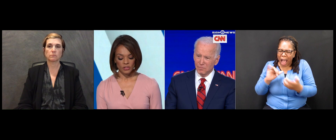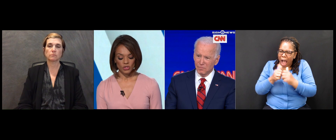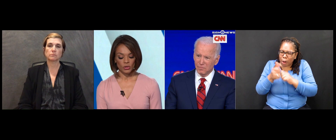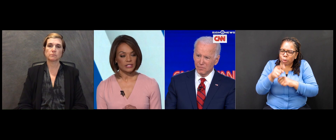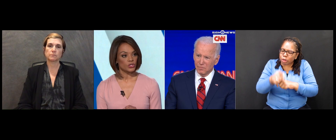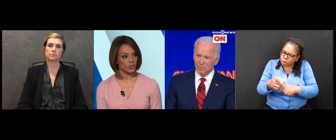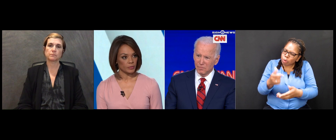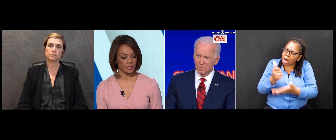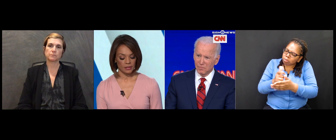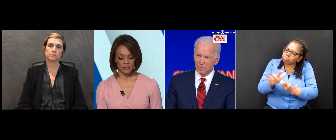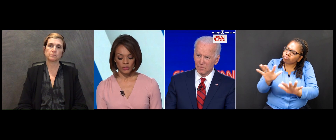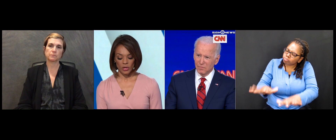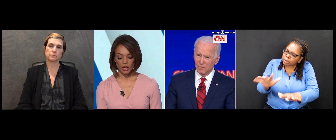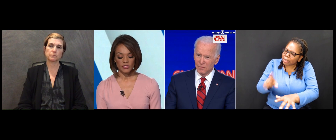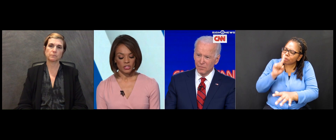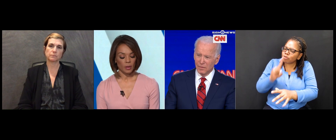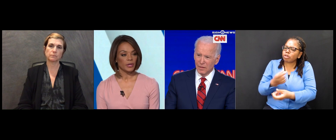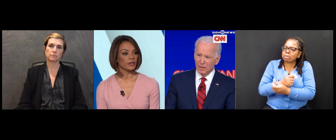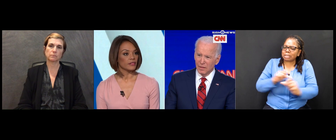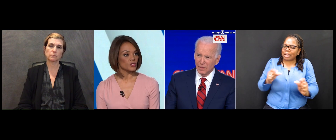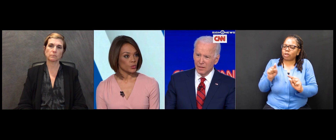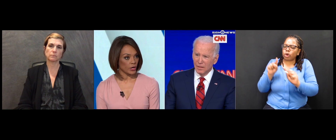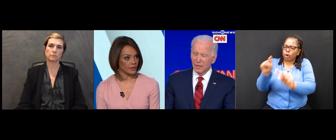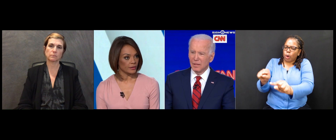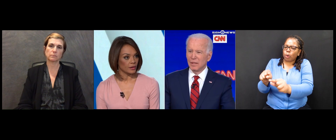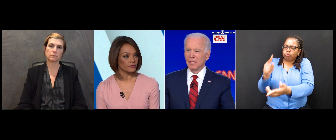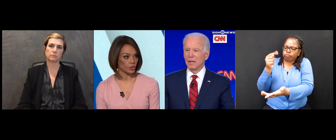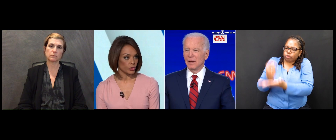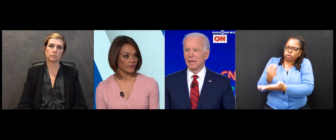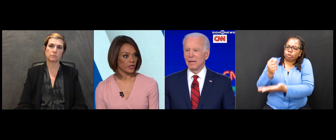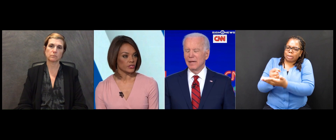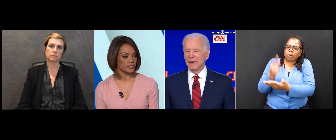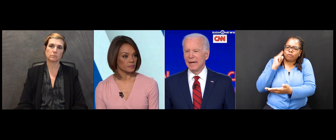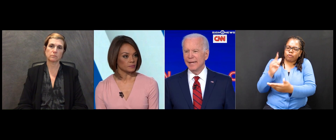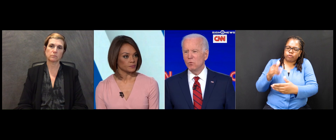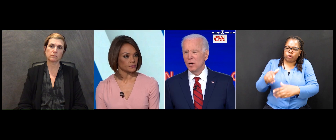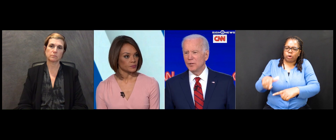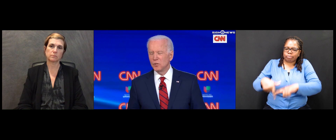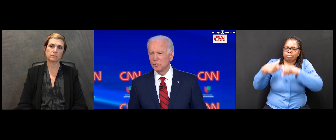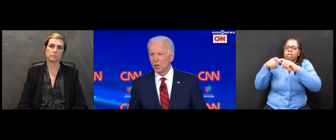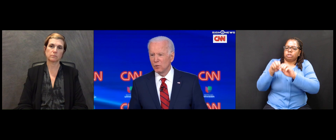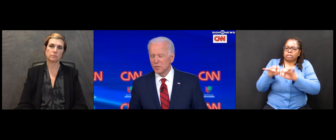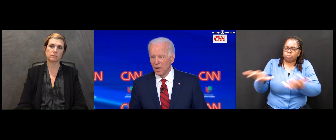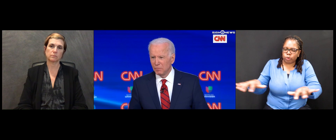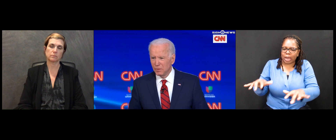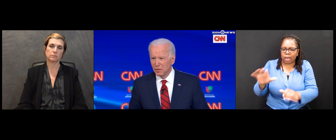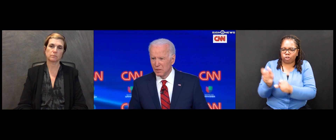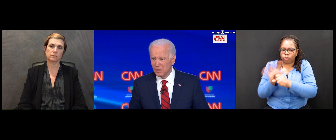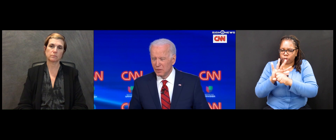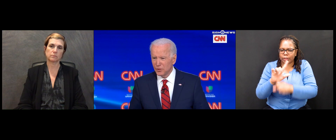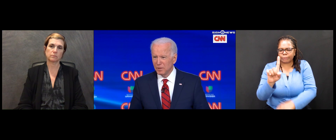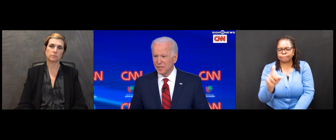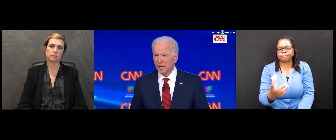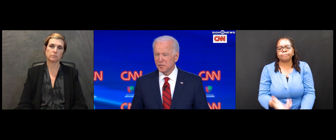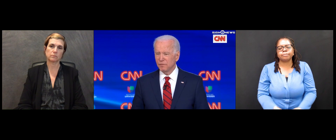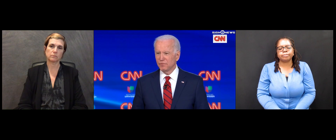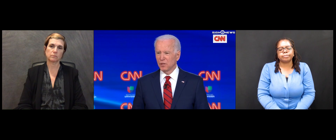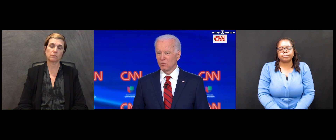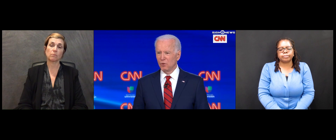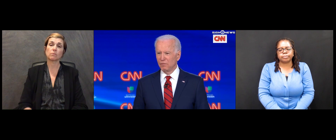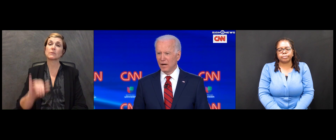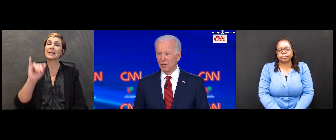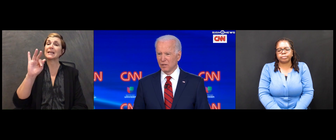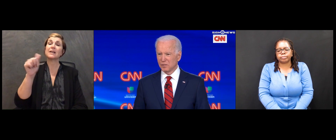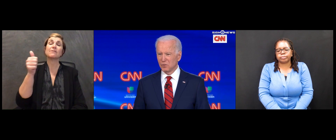enough to get treatment to help stop the spread of coronavirus? Anyone who shows up to be tested